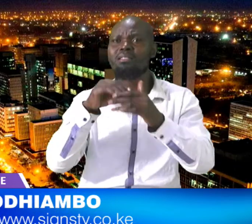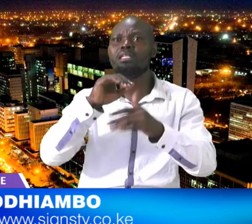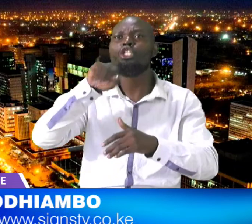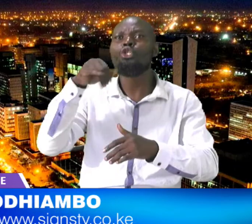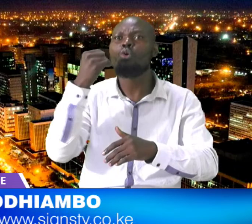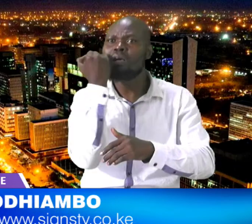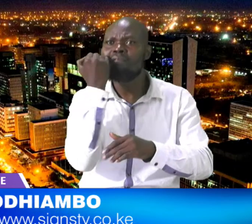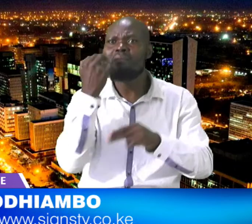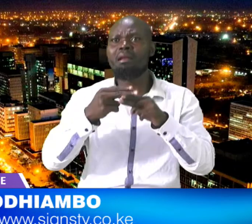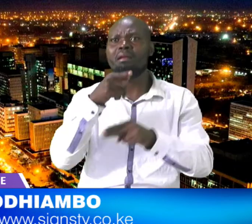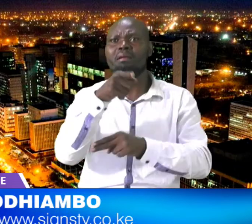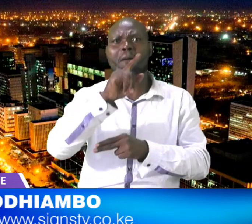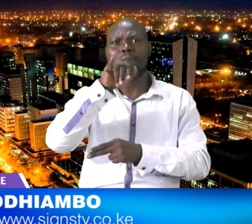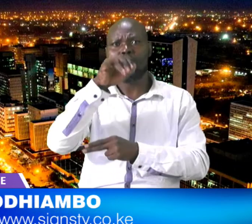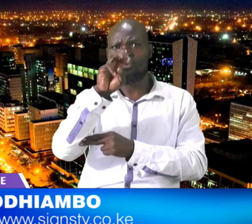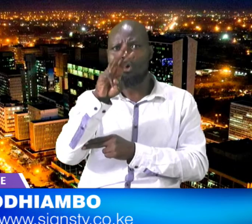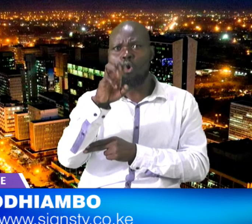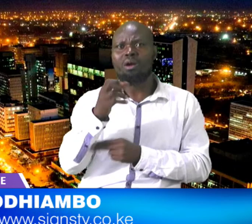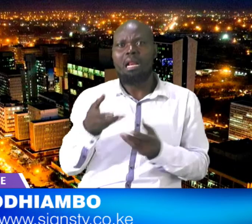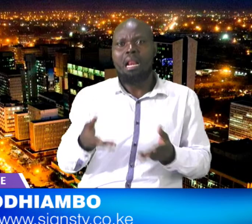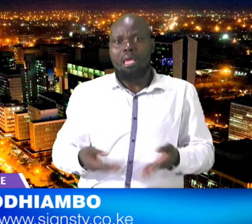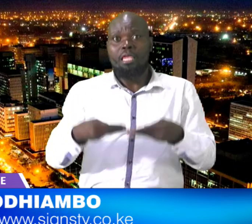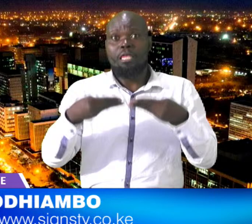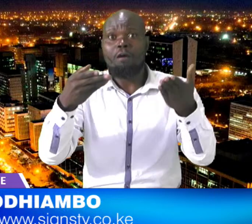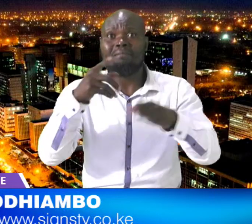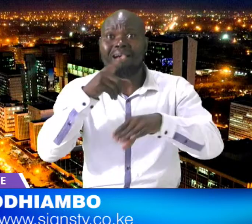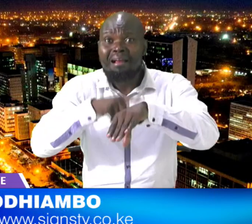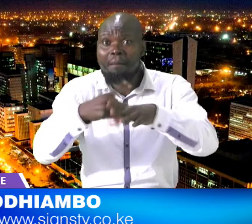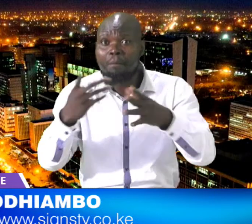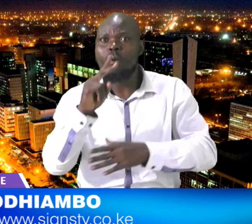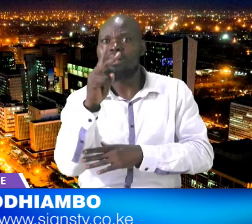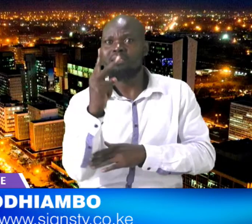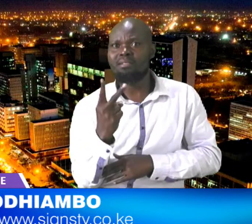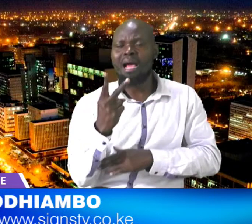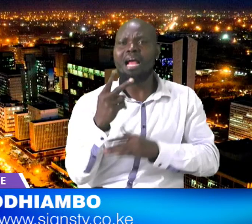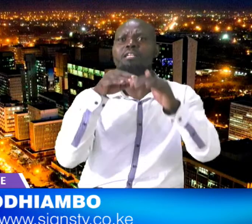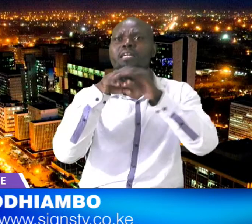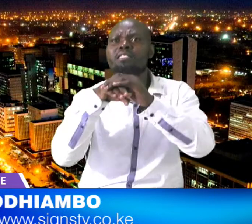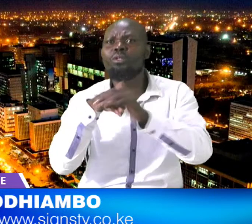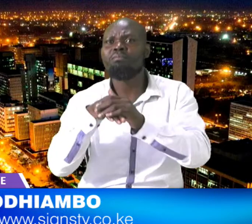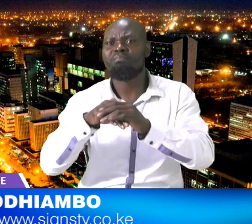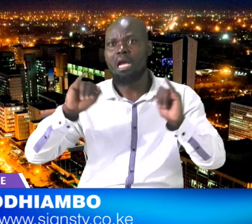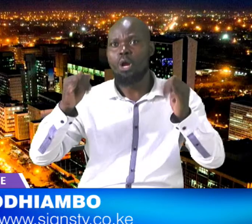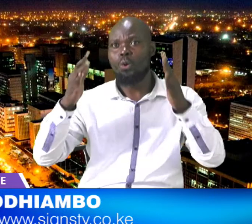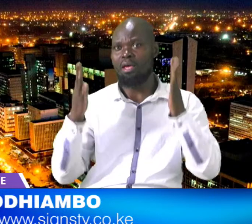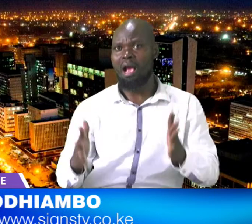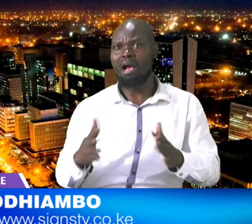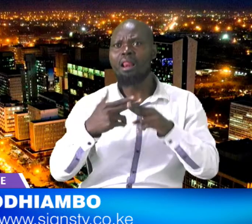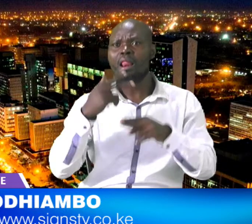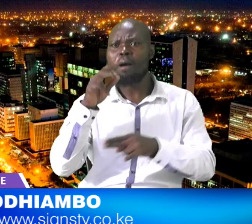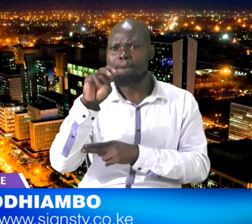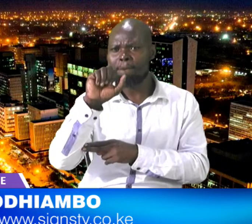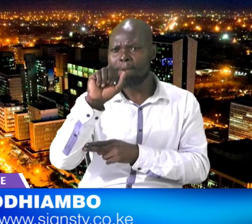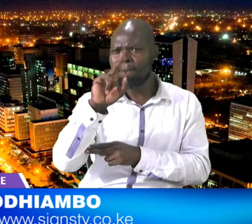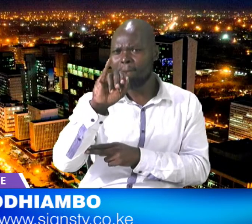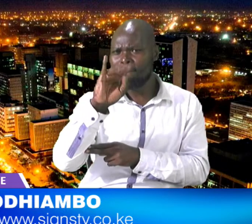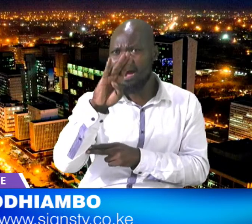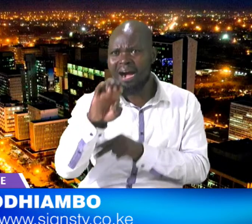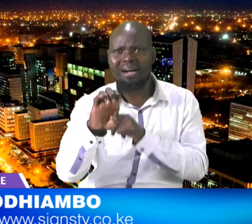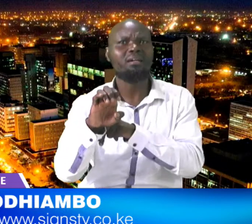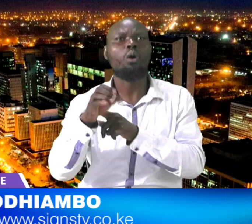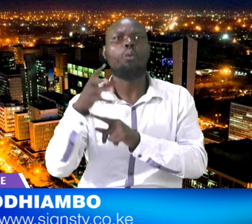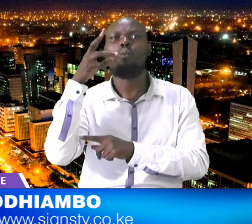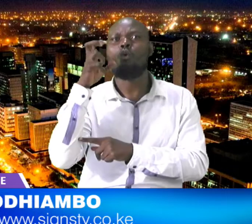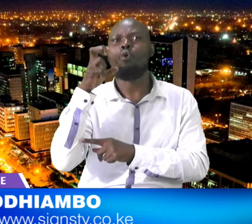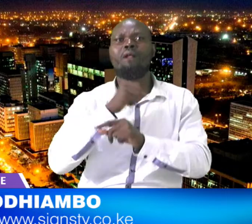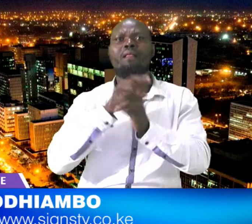2023. During the court proceedings, the first accused, Joshua Irungu, alias Joey, was present,